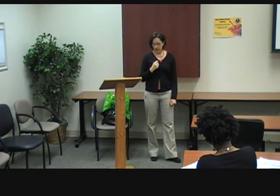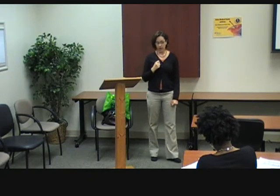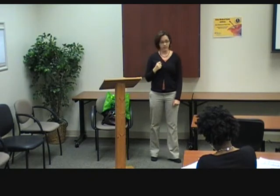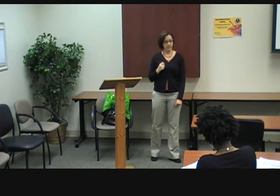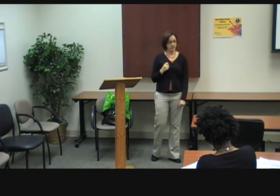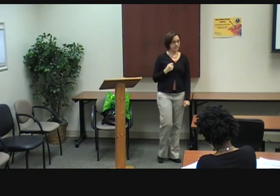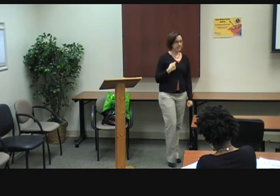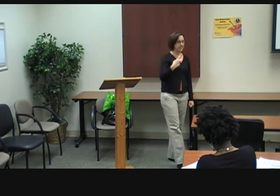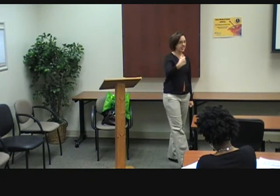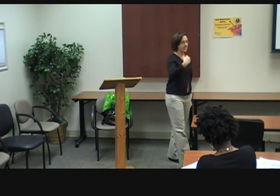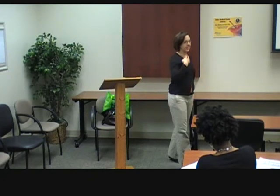So.